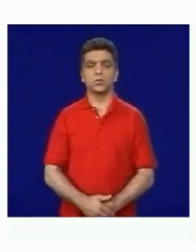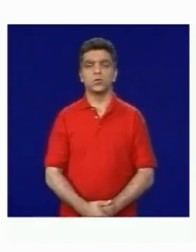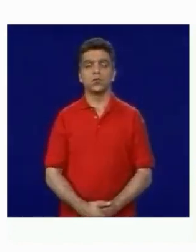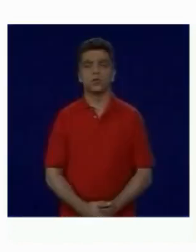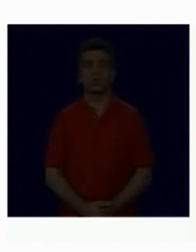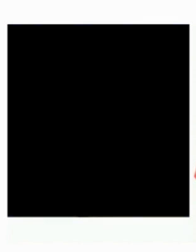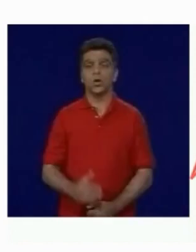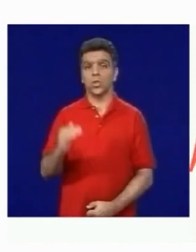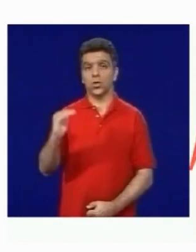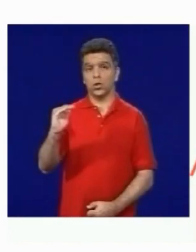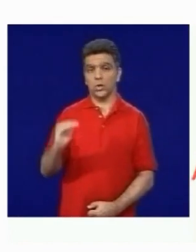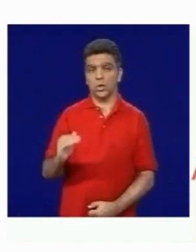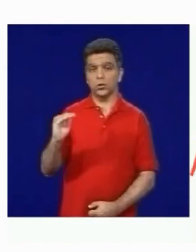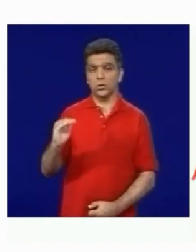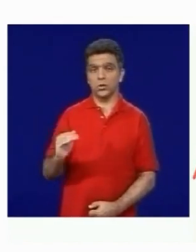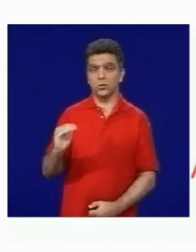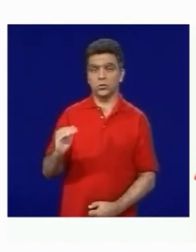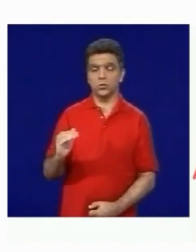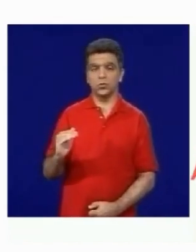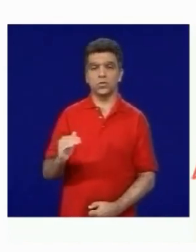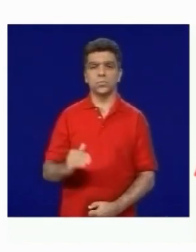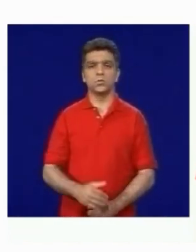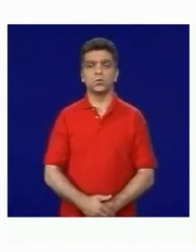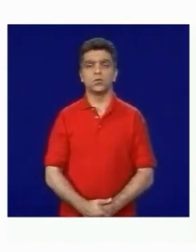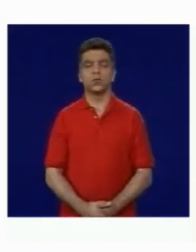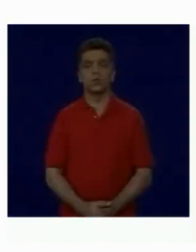as in the fade in and out frames in this example.